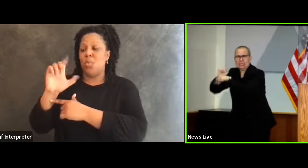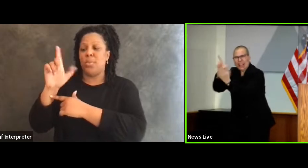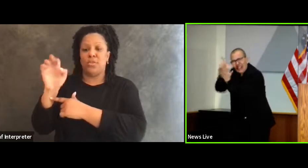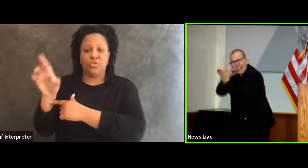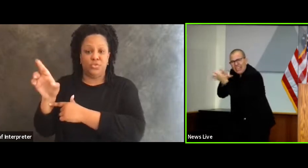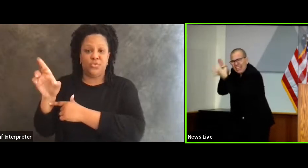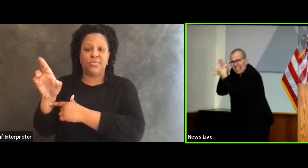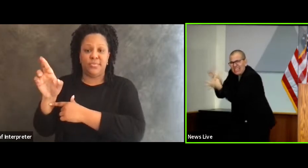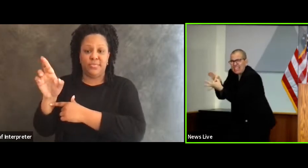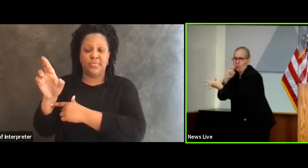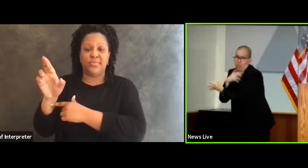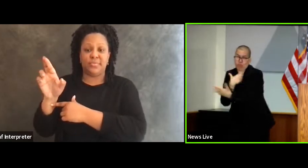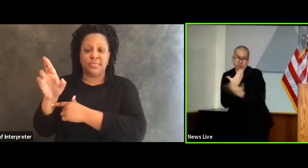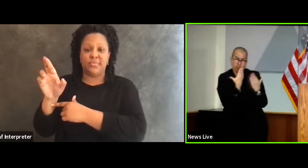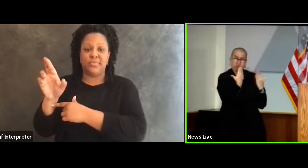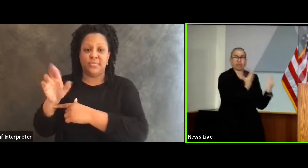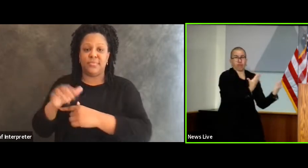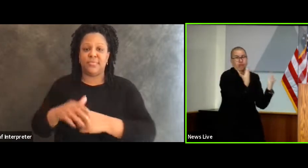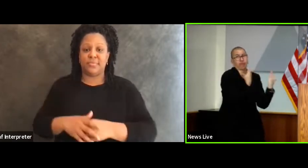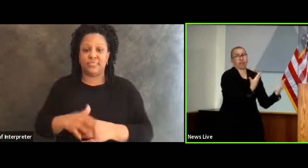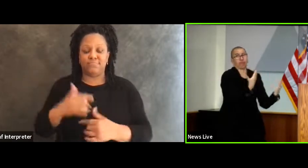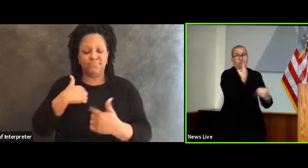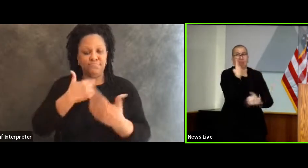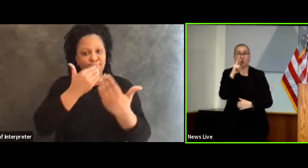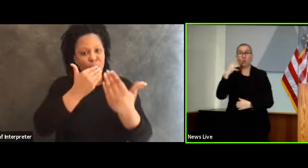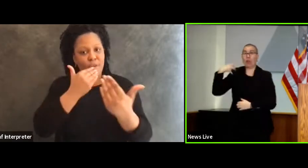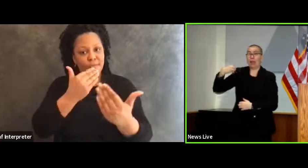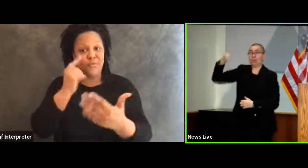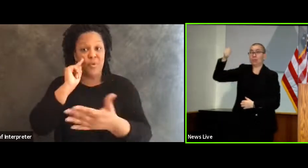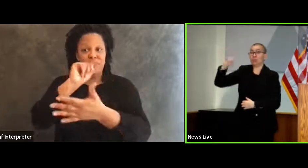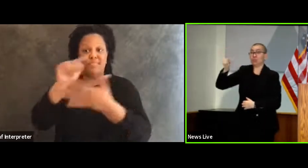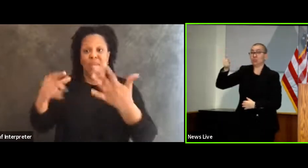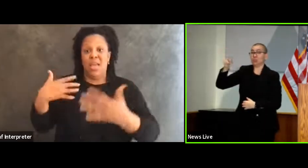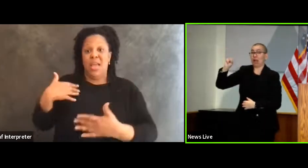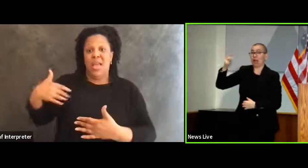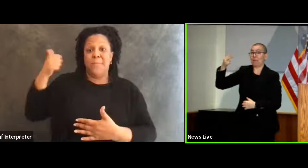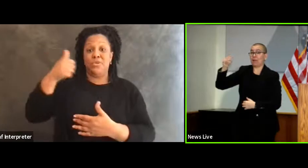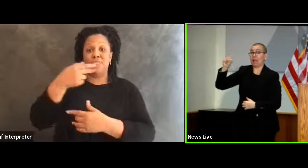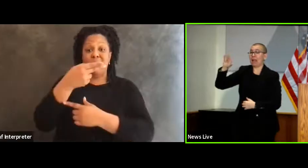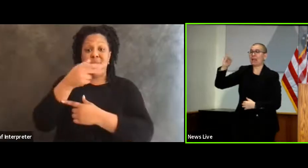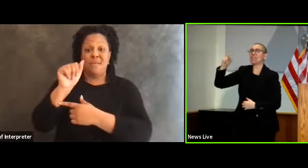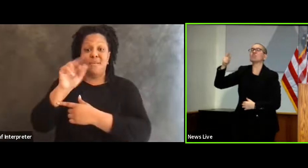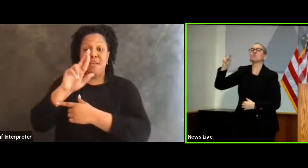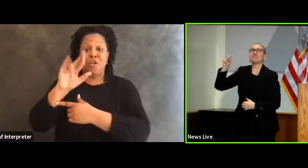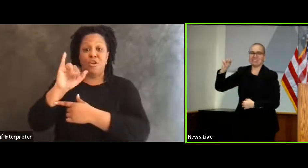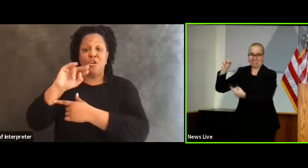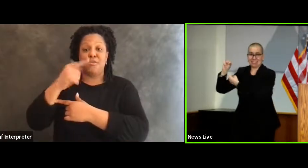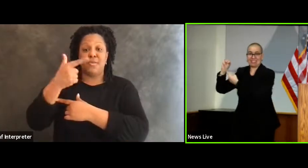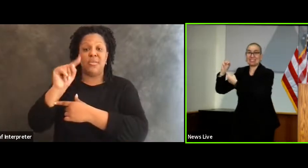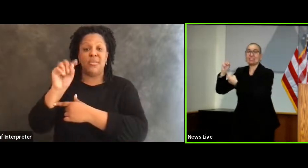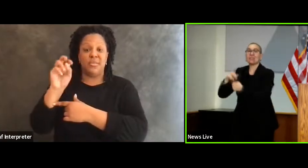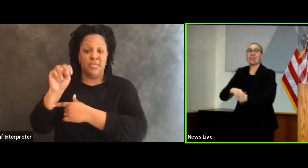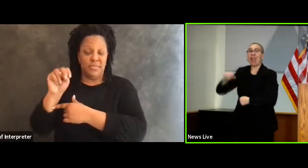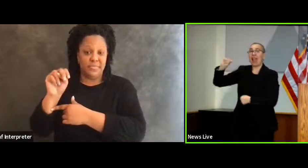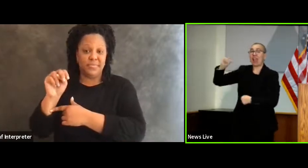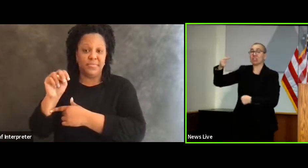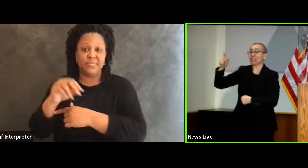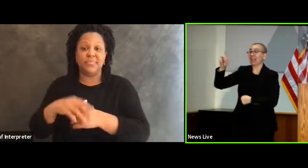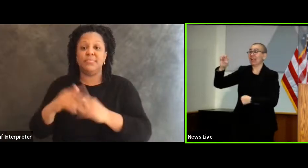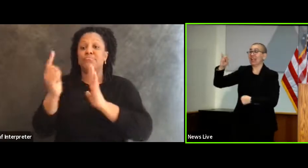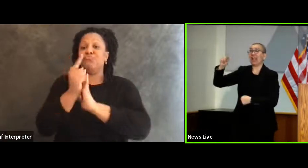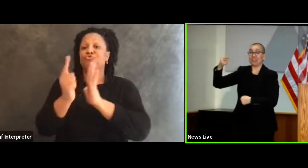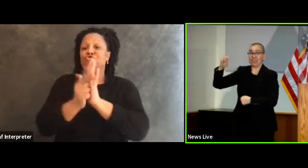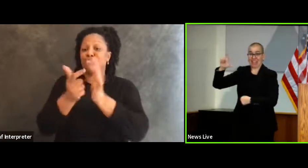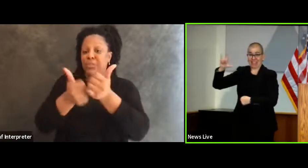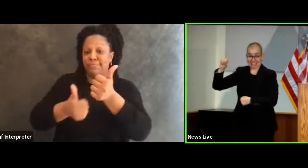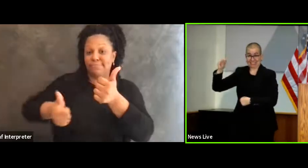and indebted to Commissioner John Harrington, Attorney General Keith Ellison, and Rena Moran, who with others worked for more